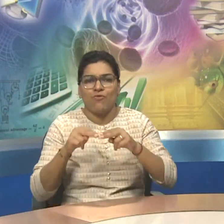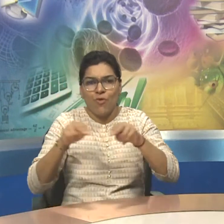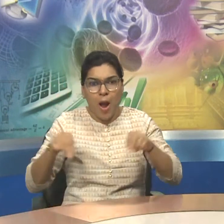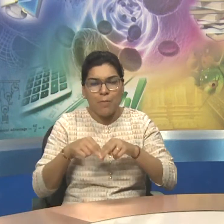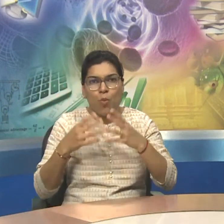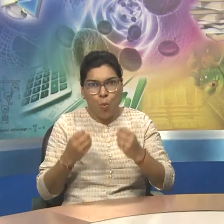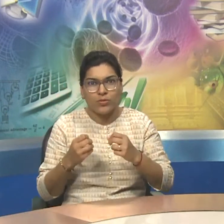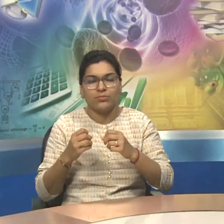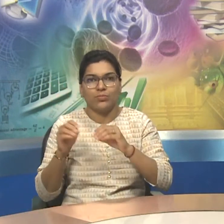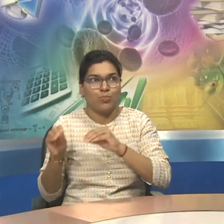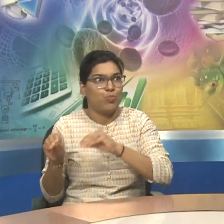as